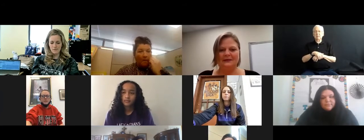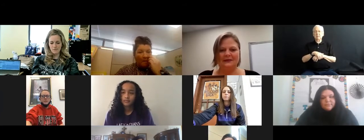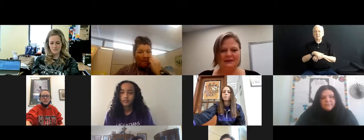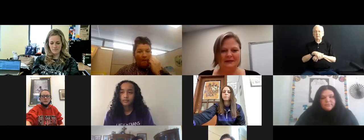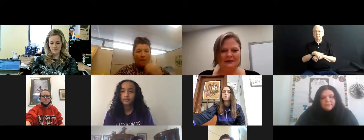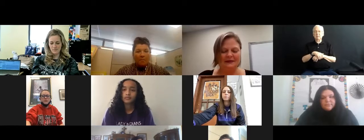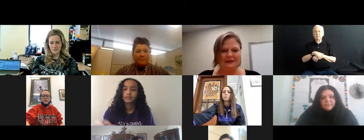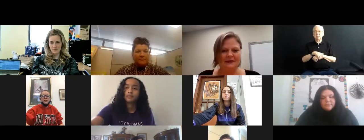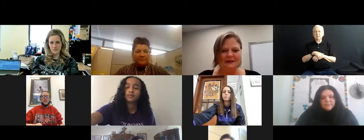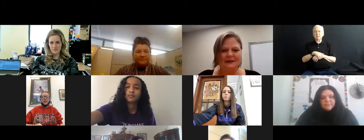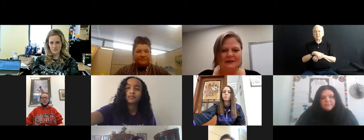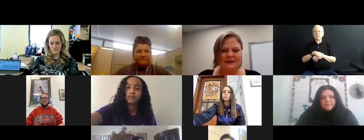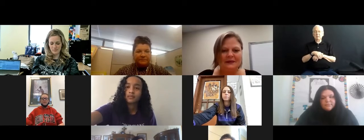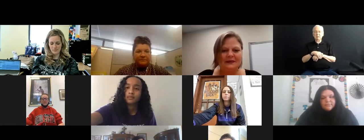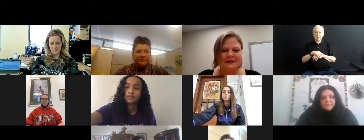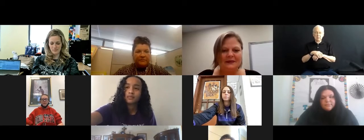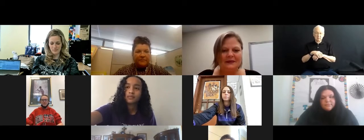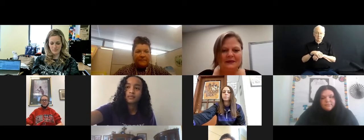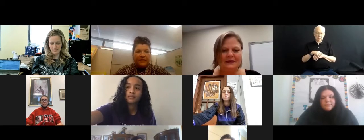Asia,